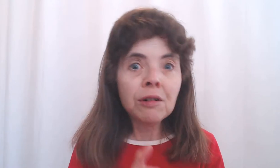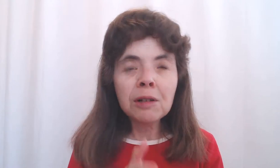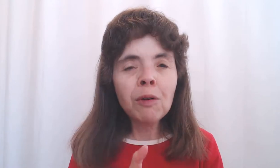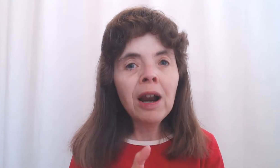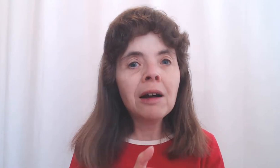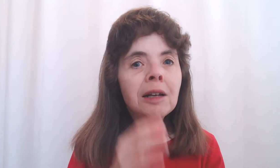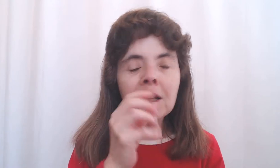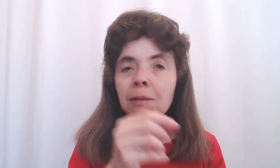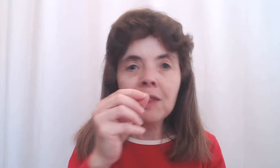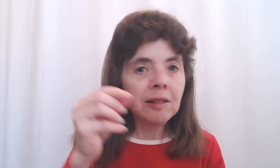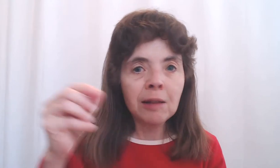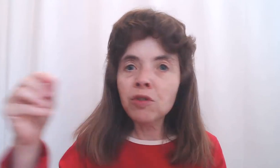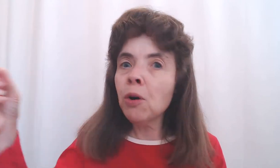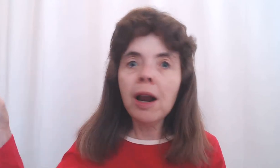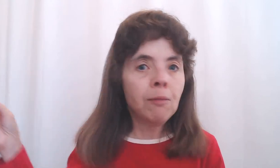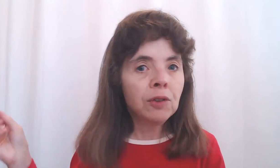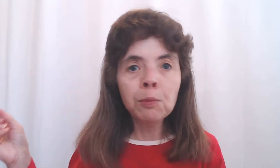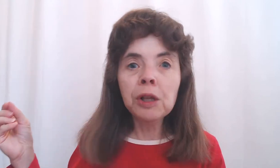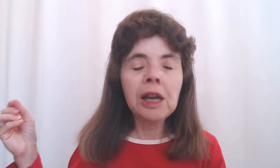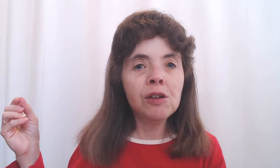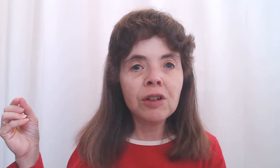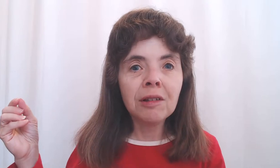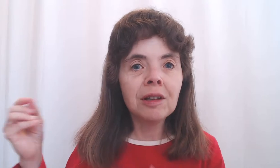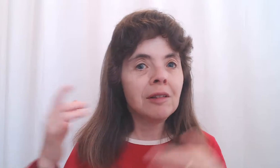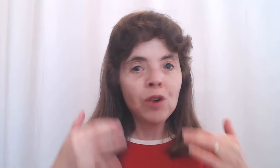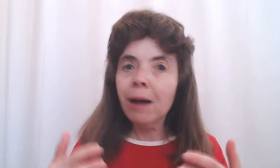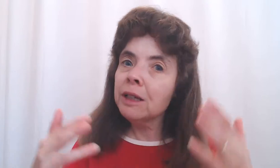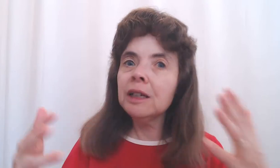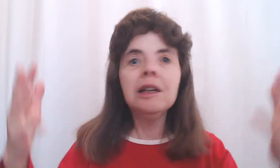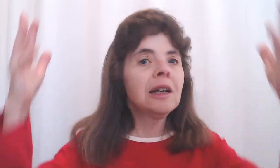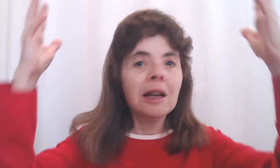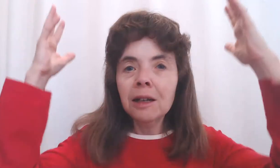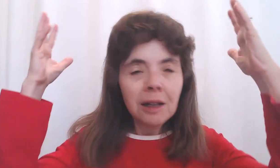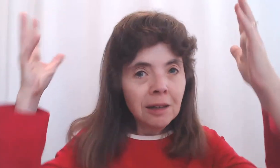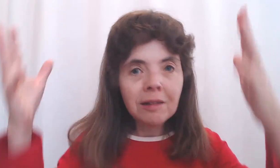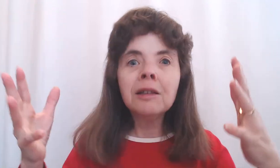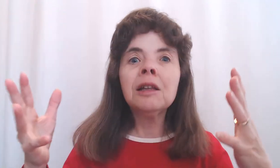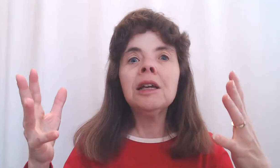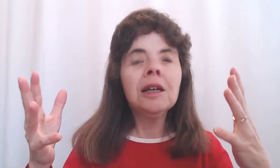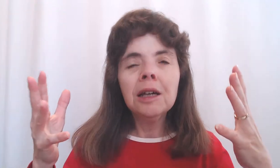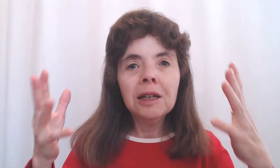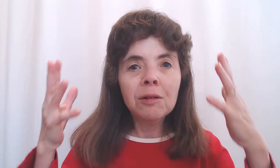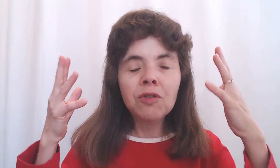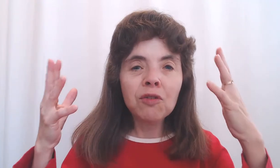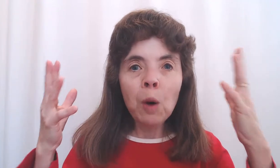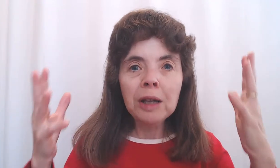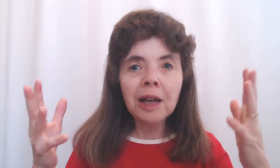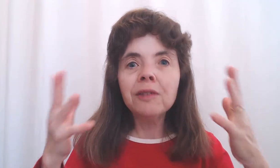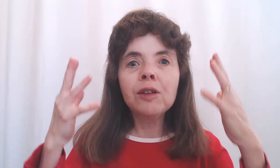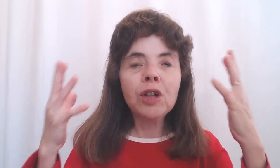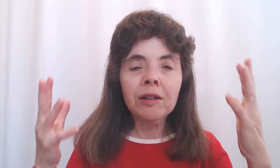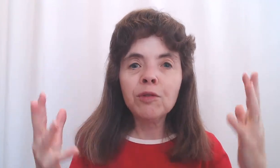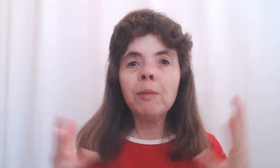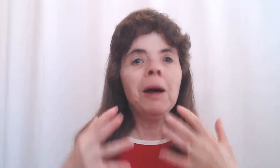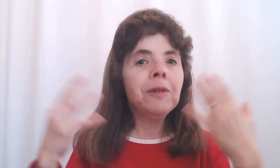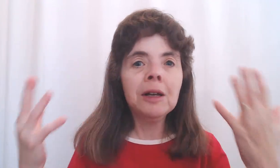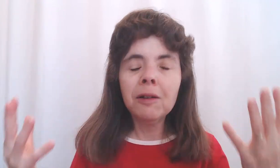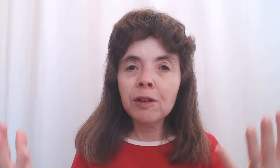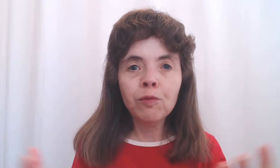turned him around. And he gives that same story on multiple occasions that he's traveling. Suddenly there's this bright light that shines from heaven and this